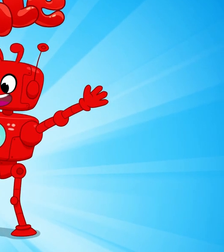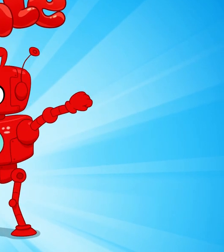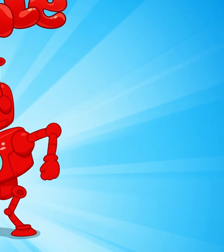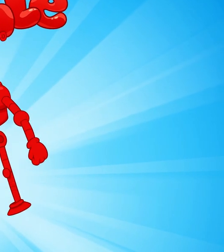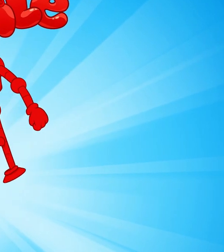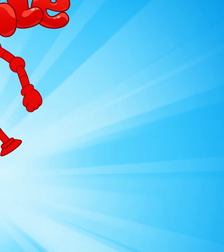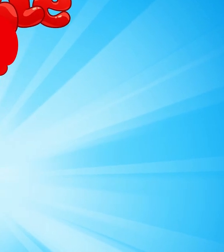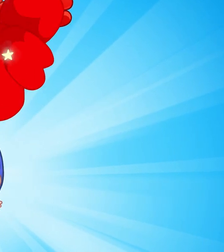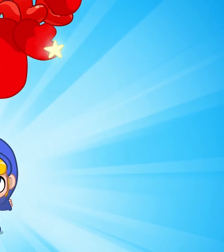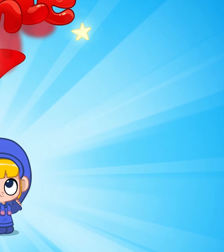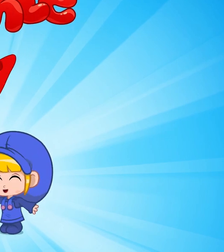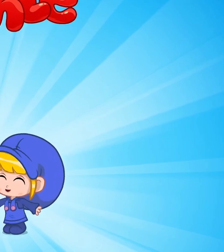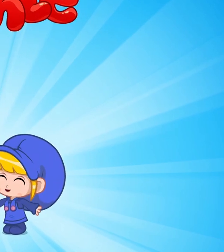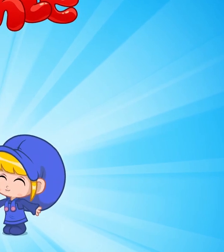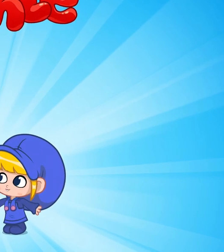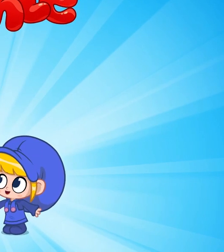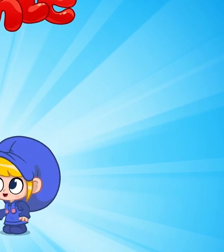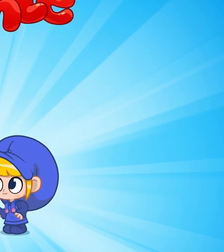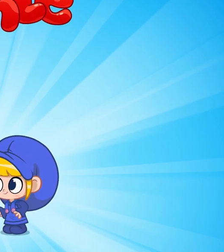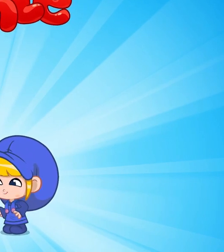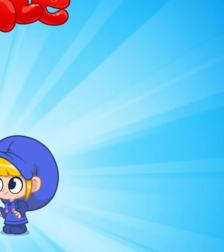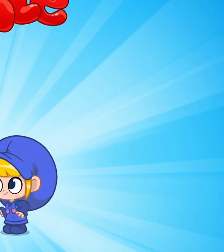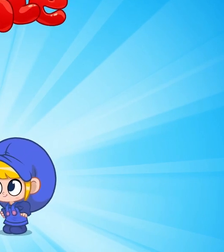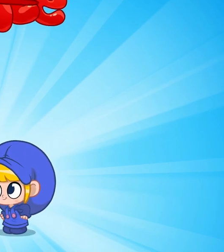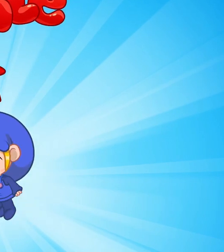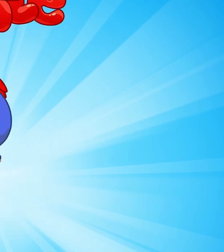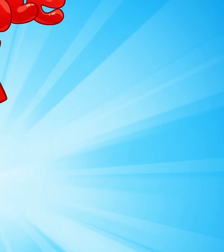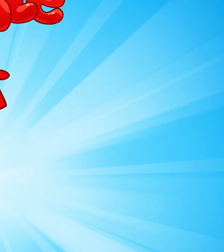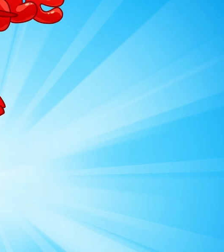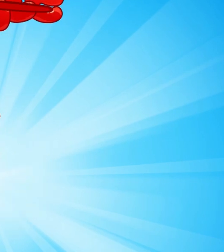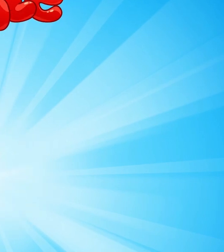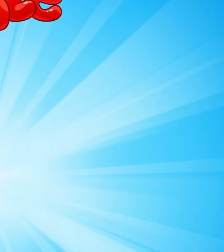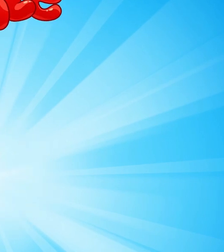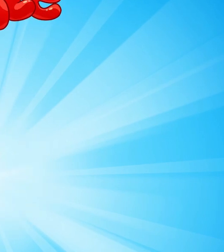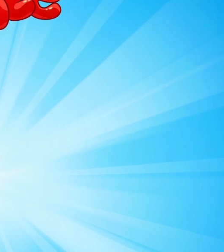Magic Pet Morphle can morph into anything I want.